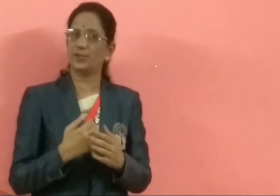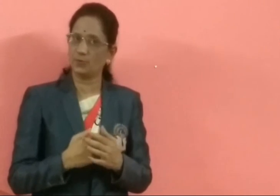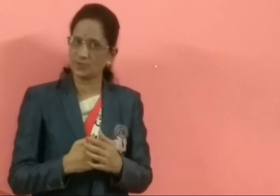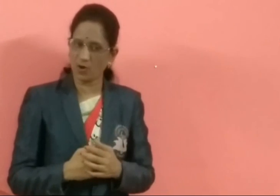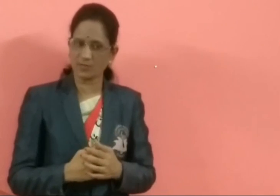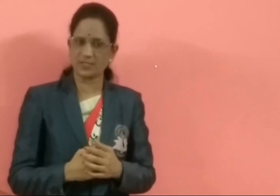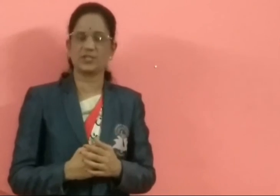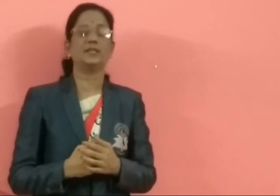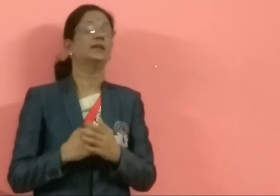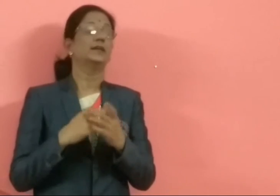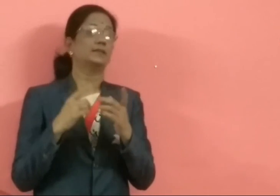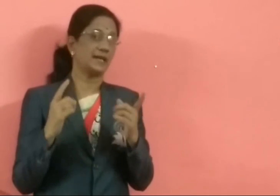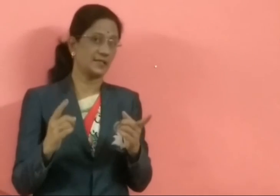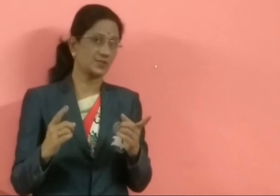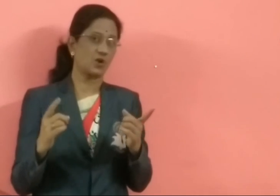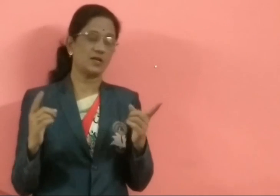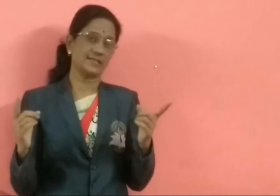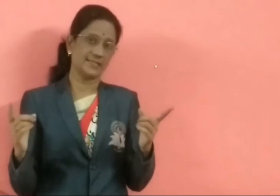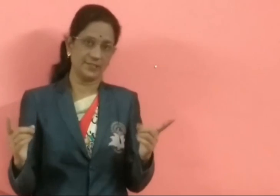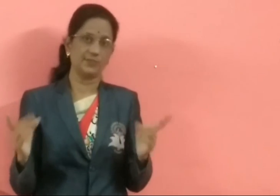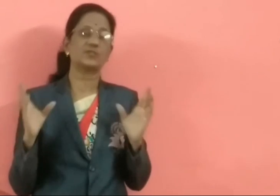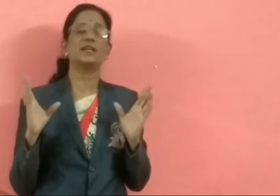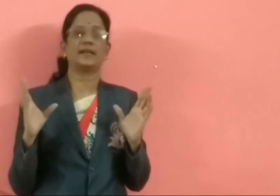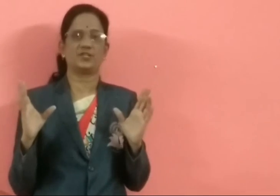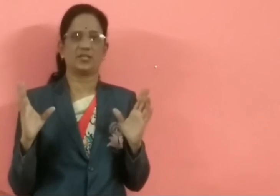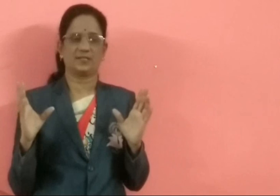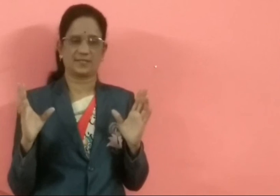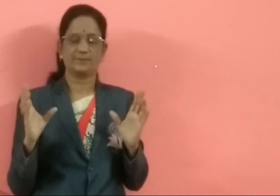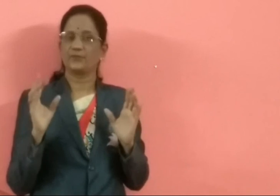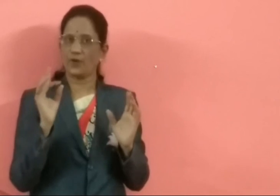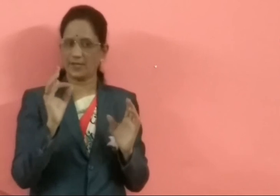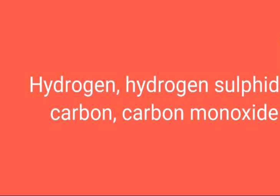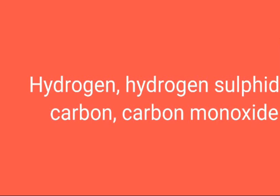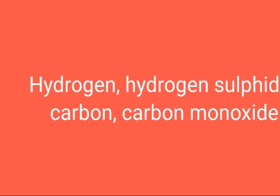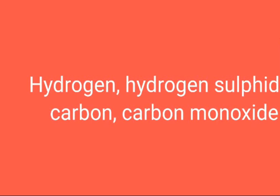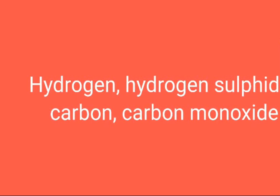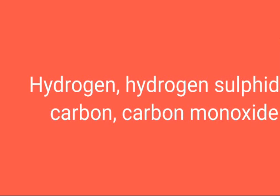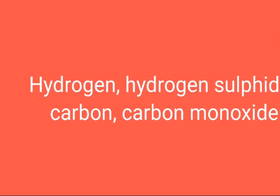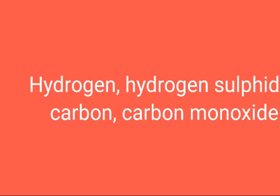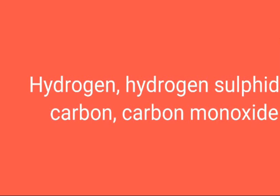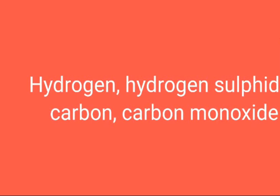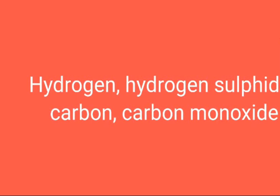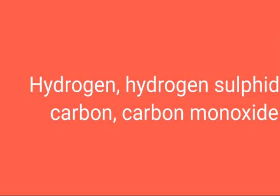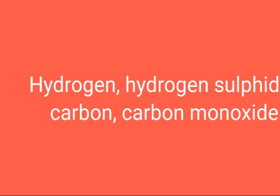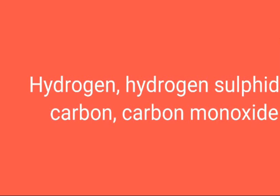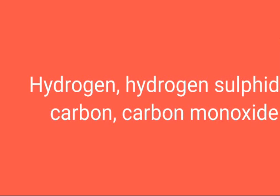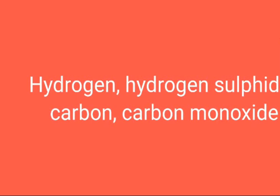removes oxygen, that is called as a reducing agents. For example, hydrogen,